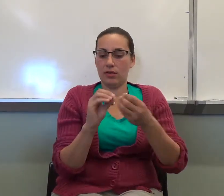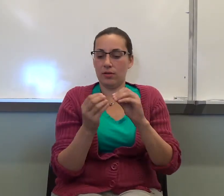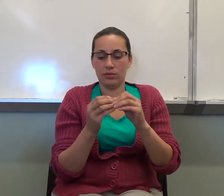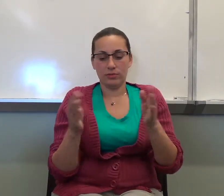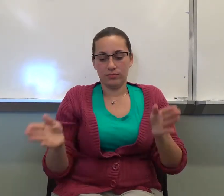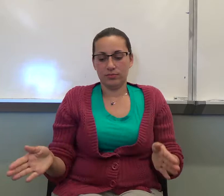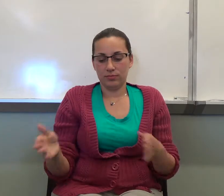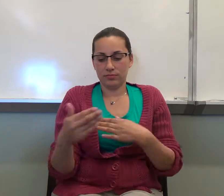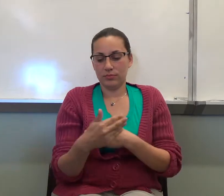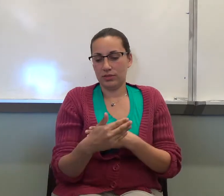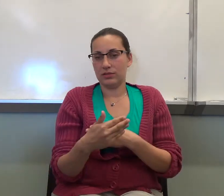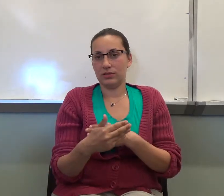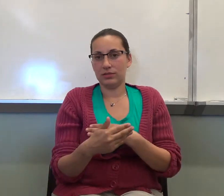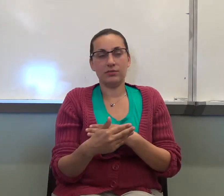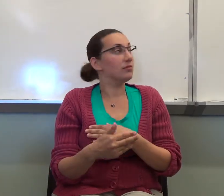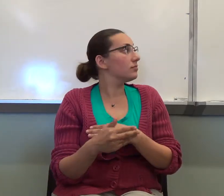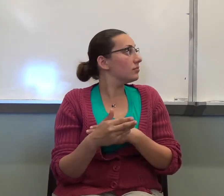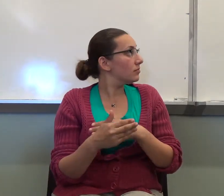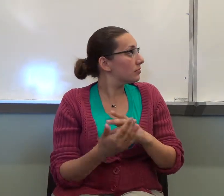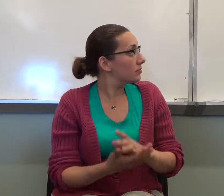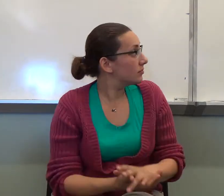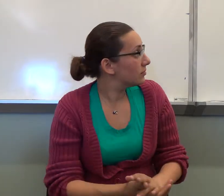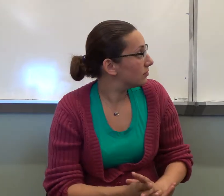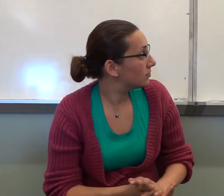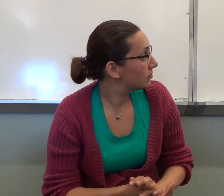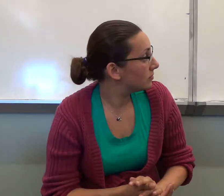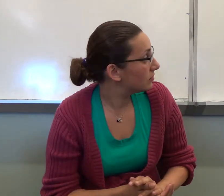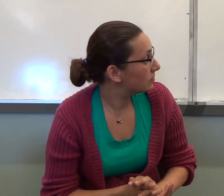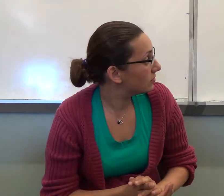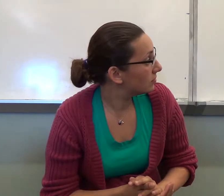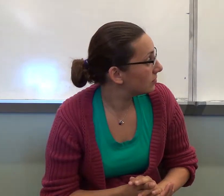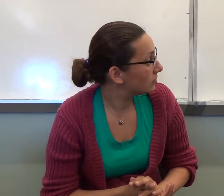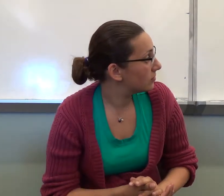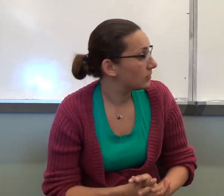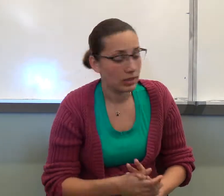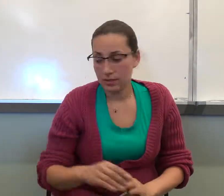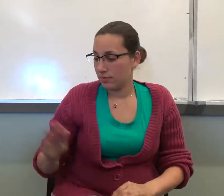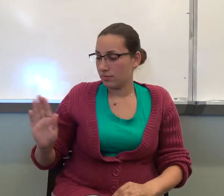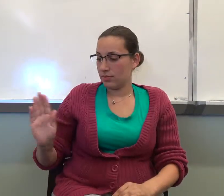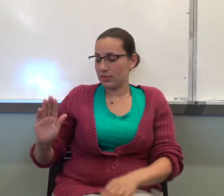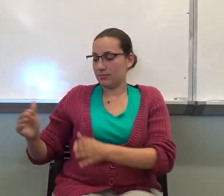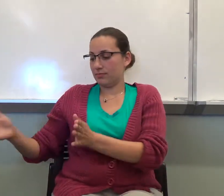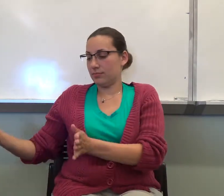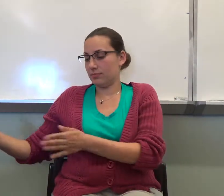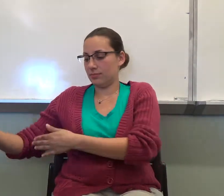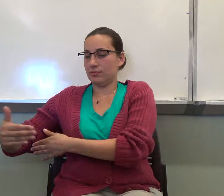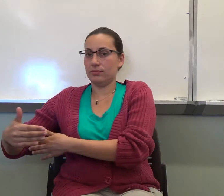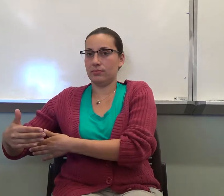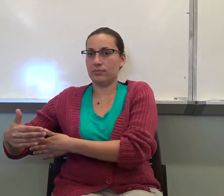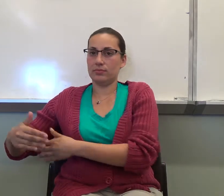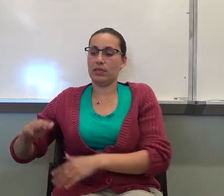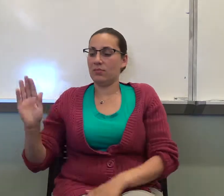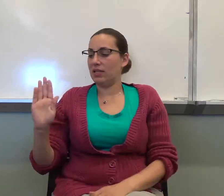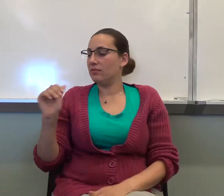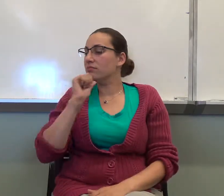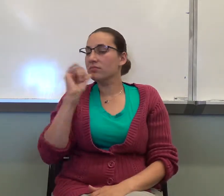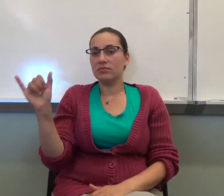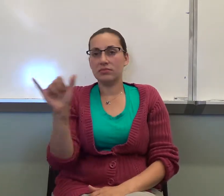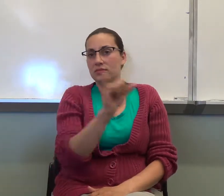combine them. That's what you learned in terms of arithmetic. And then there's a B term, which is not like. So you want to take